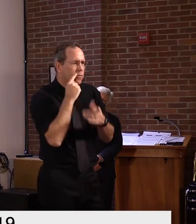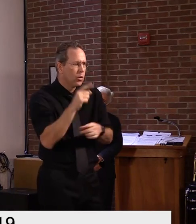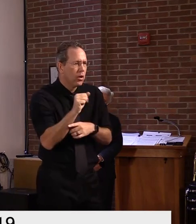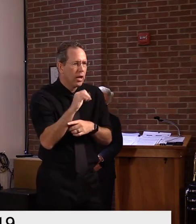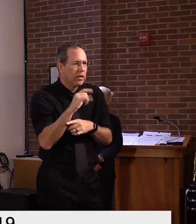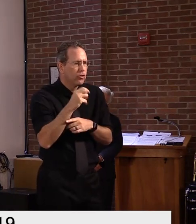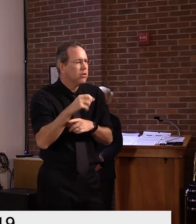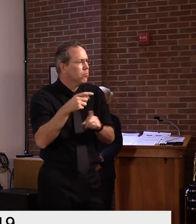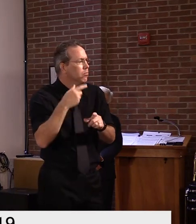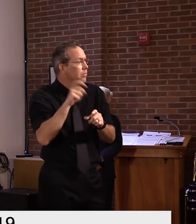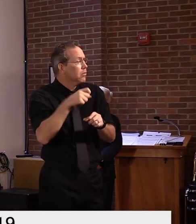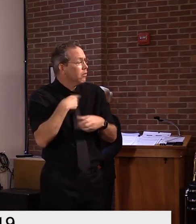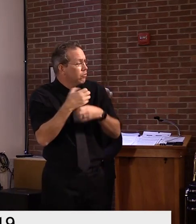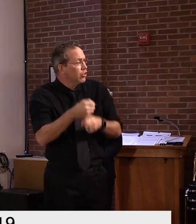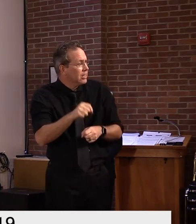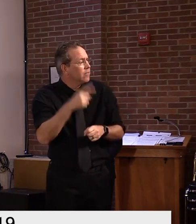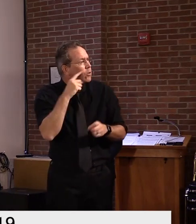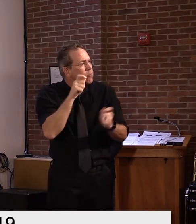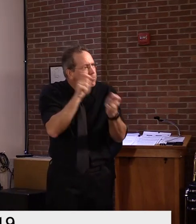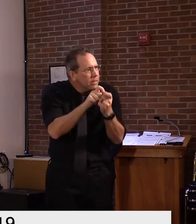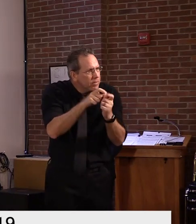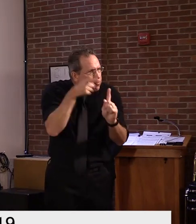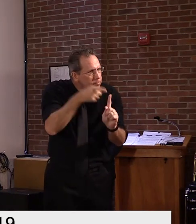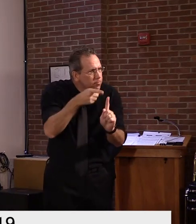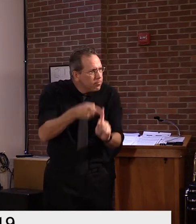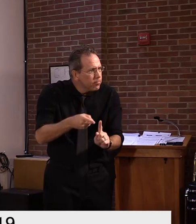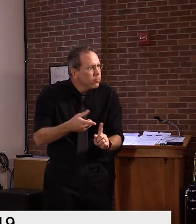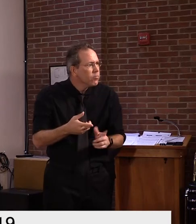as it is utilized appropriately.